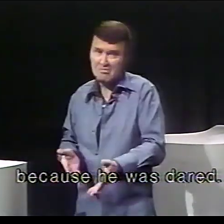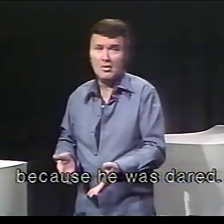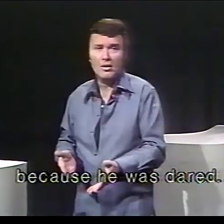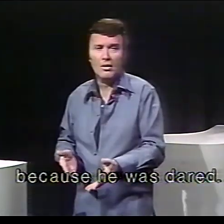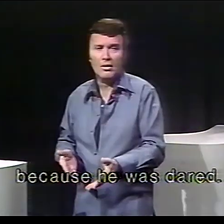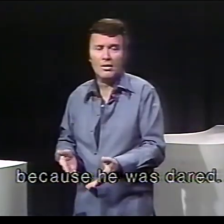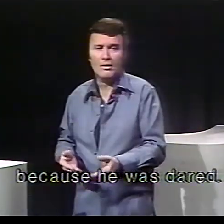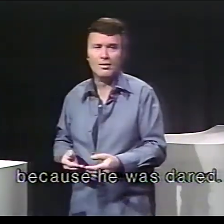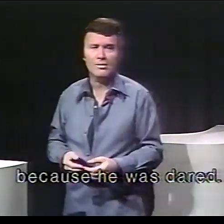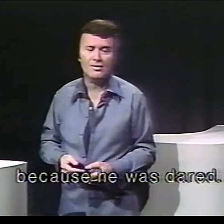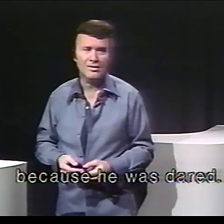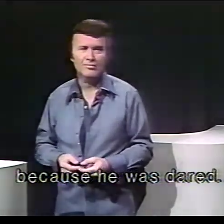was dared.